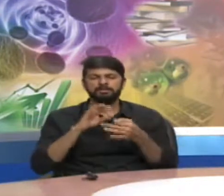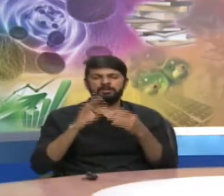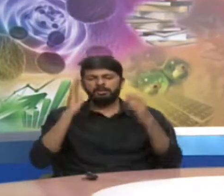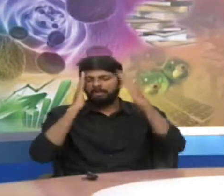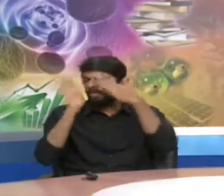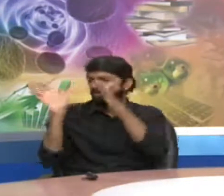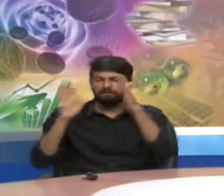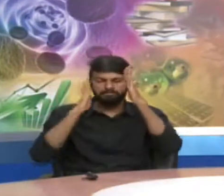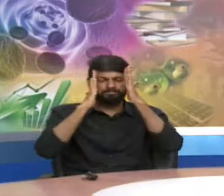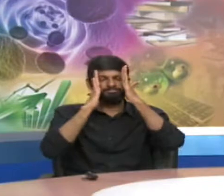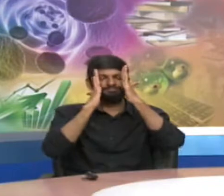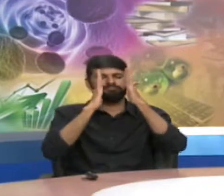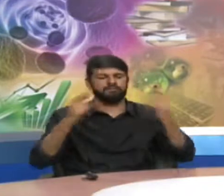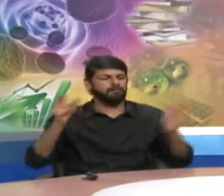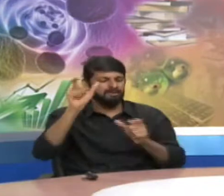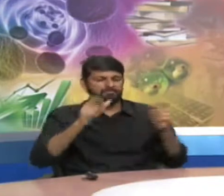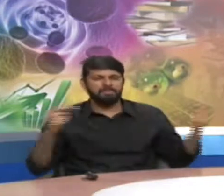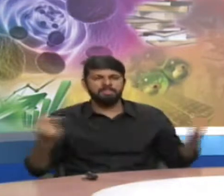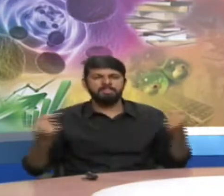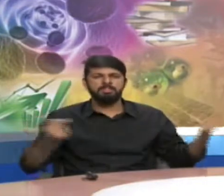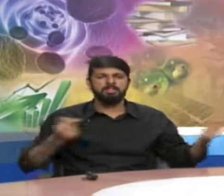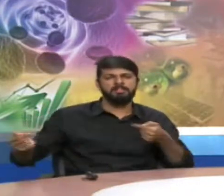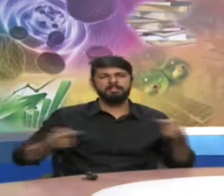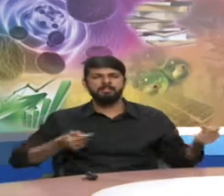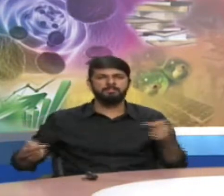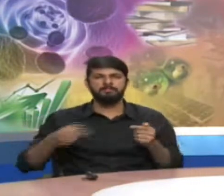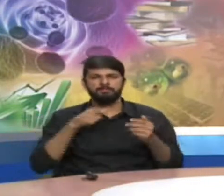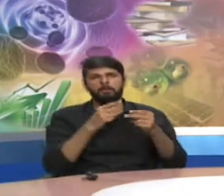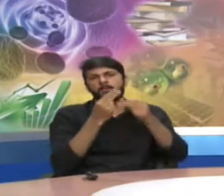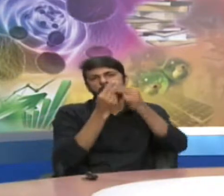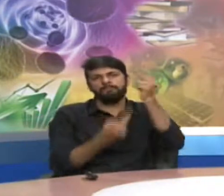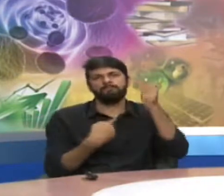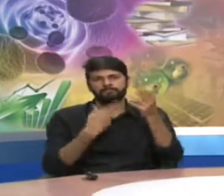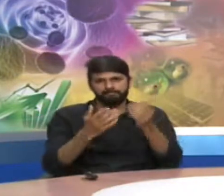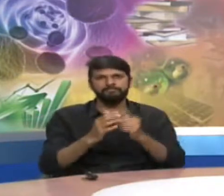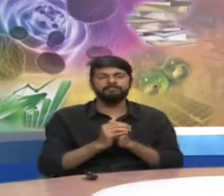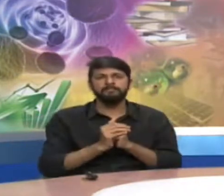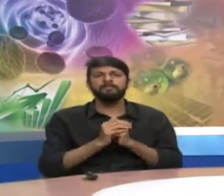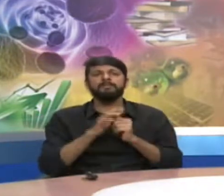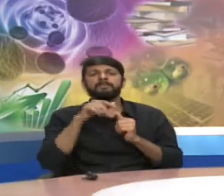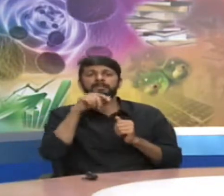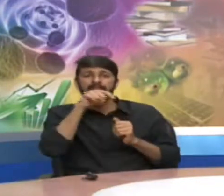The title of the painting is Mara Vijaya. The medium is